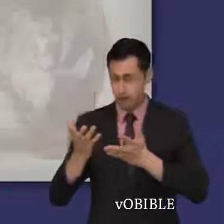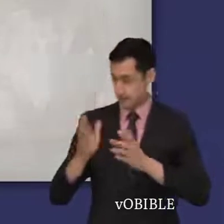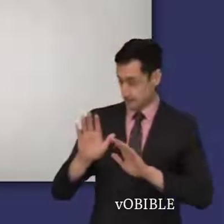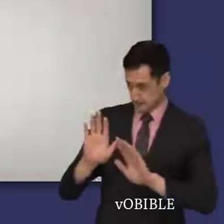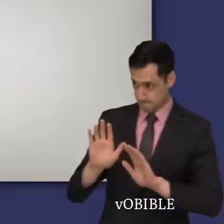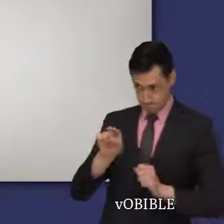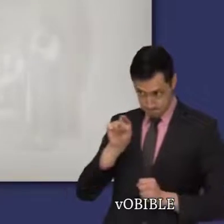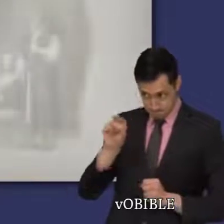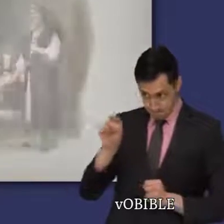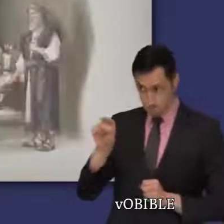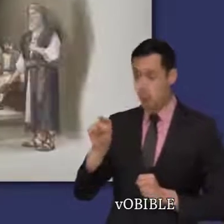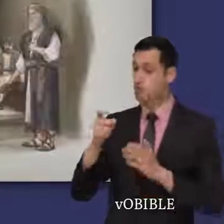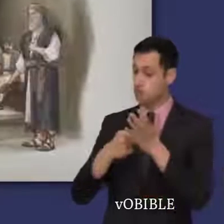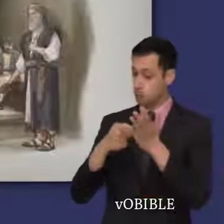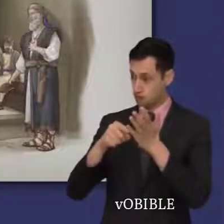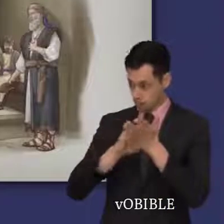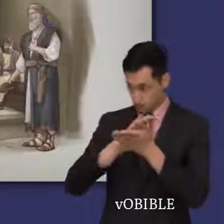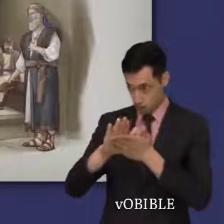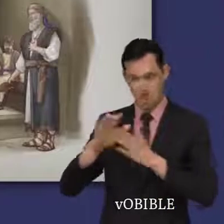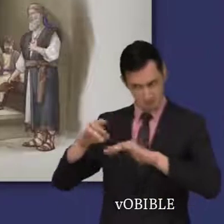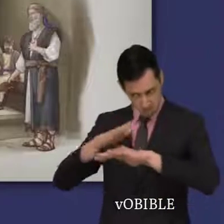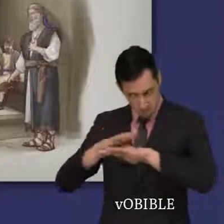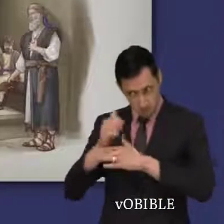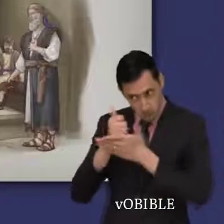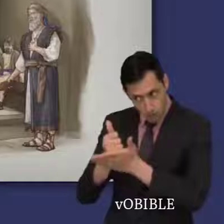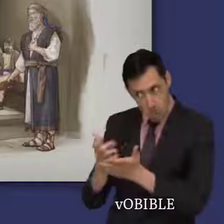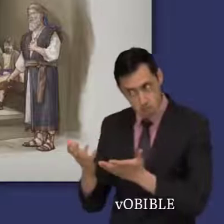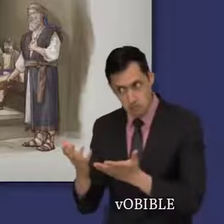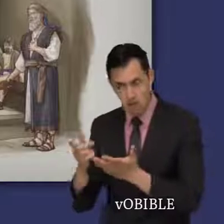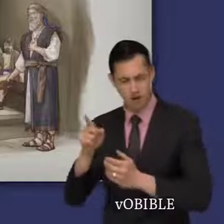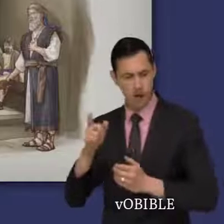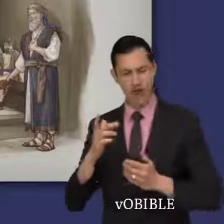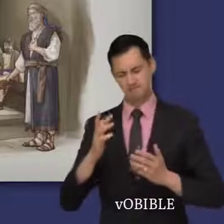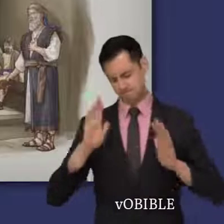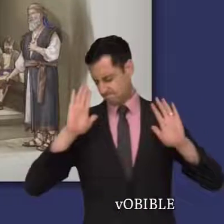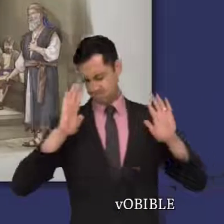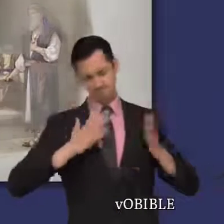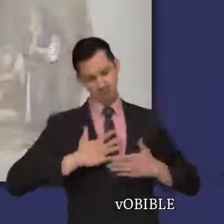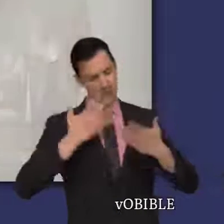help. Boaz then publicly accepts the responsibilities of repurchaser.